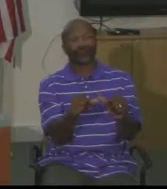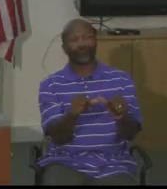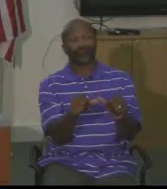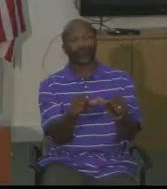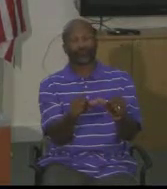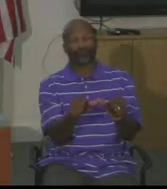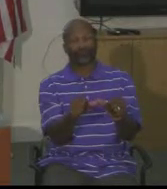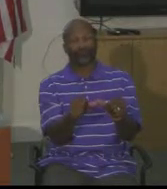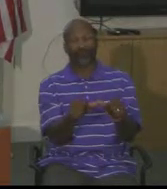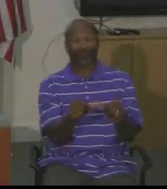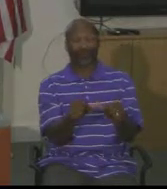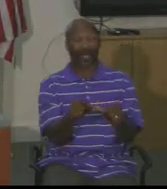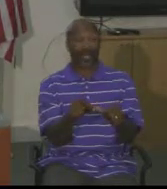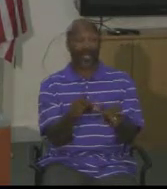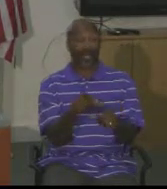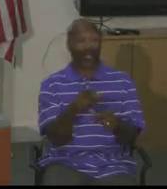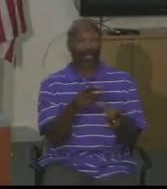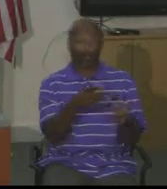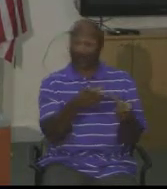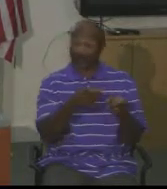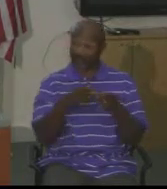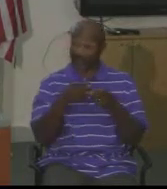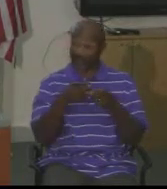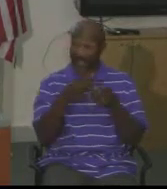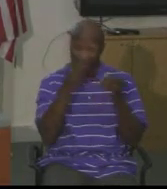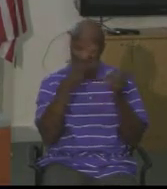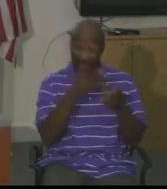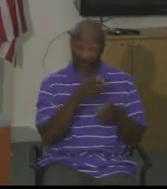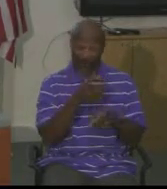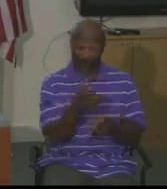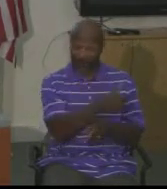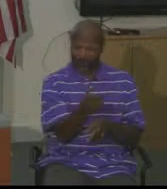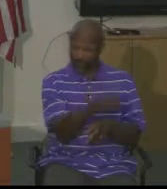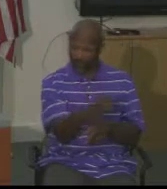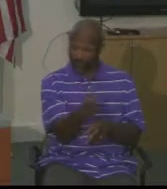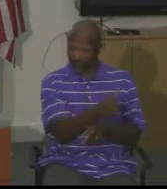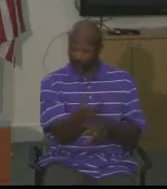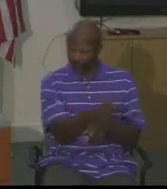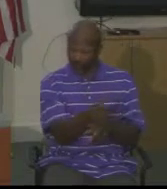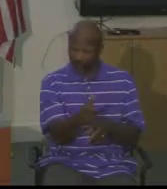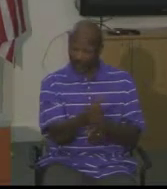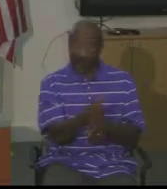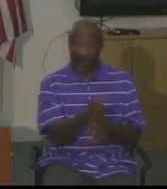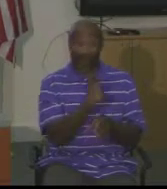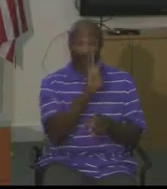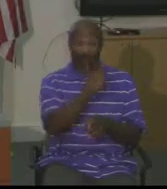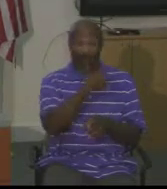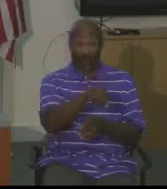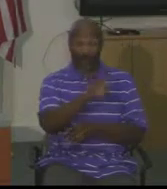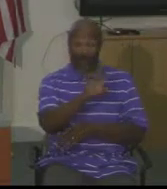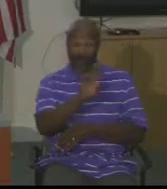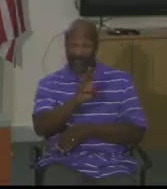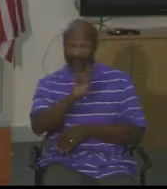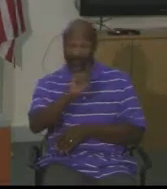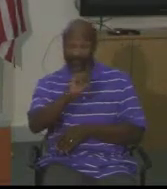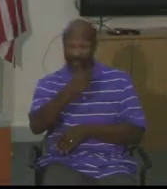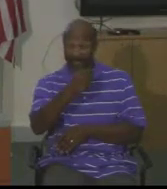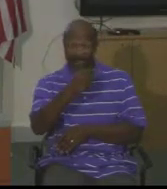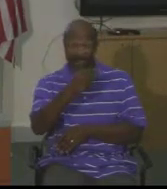The rate at which it transfers information started out at 4.77